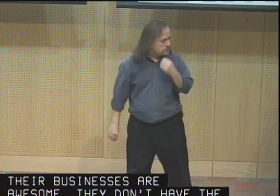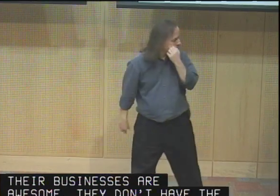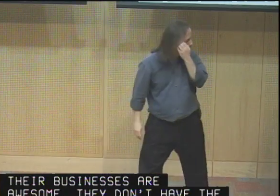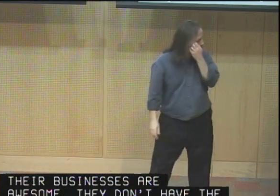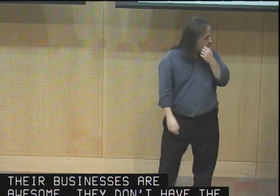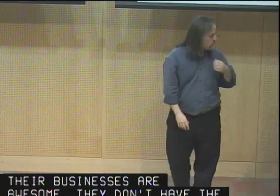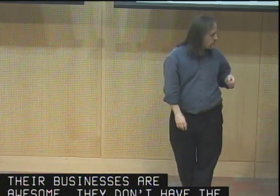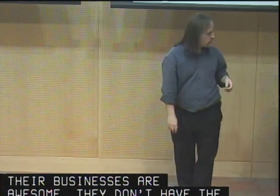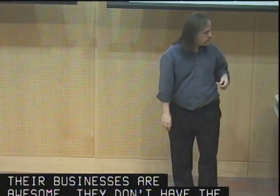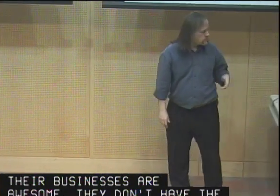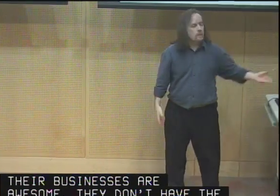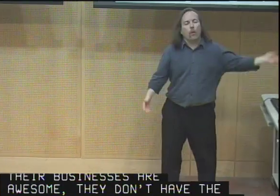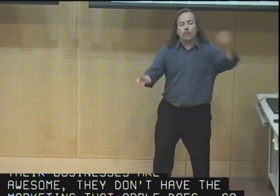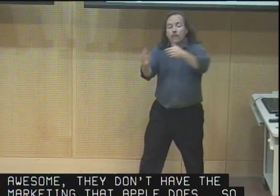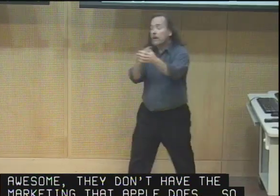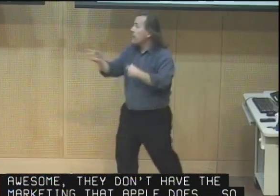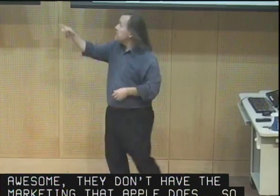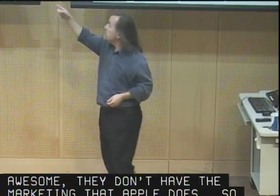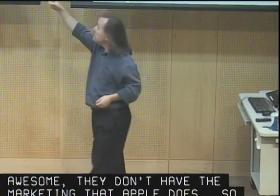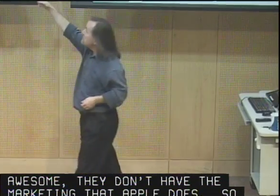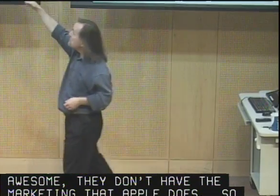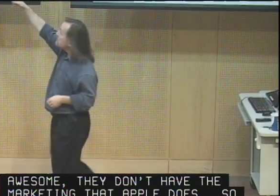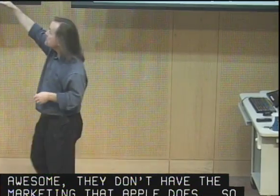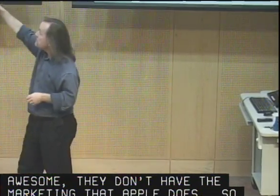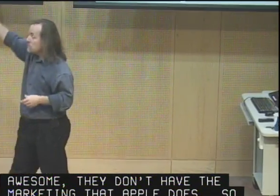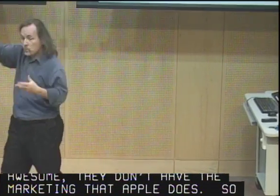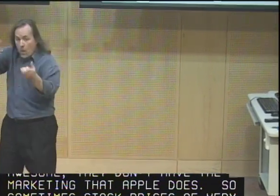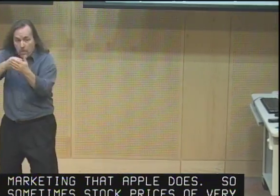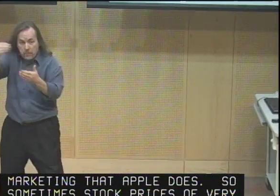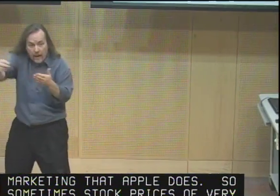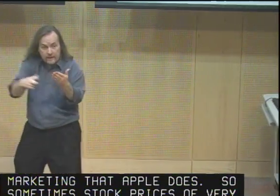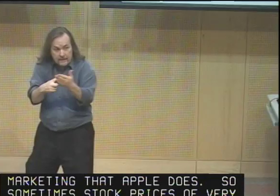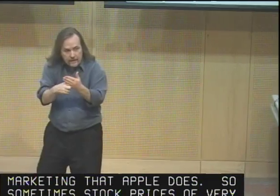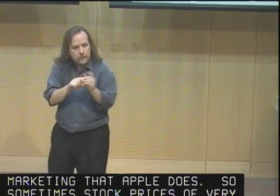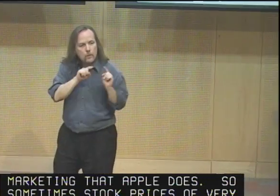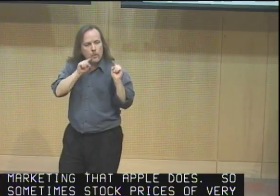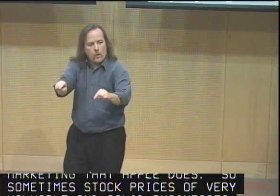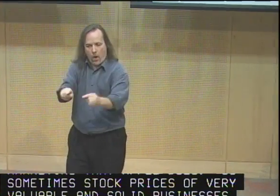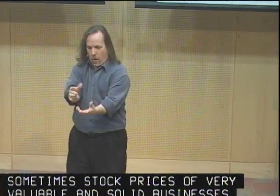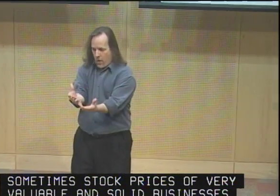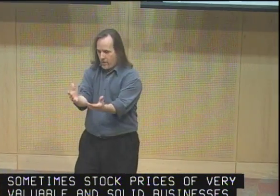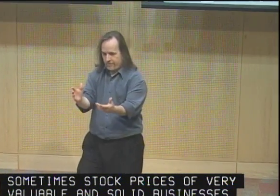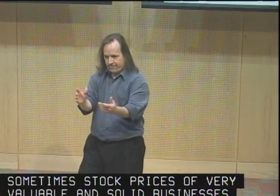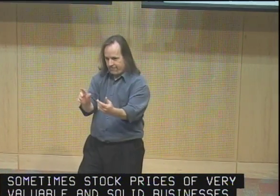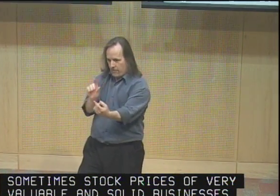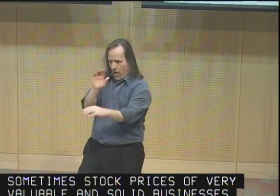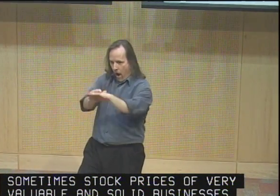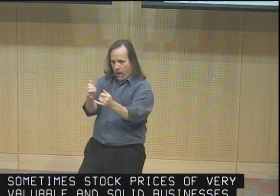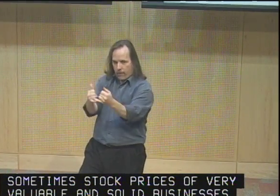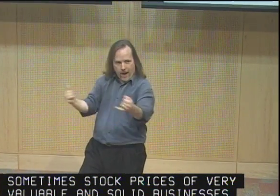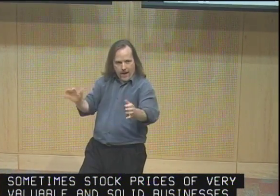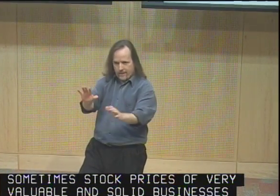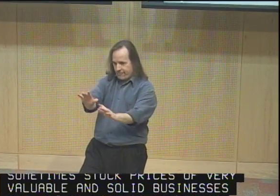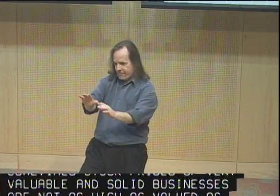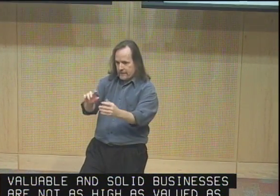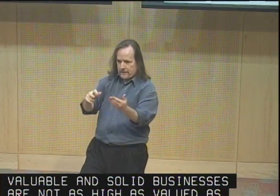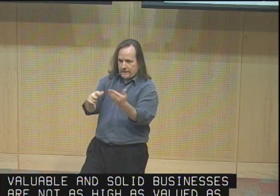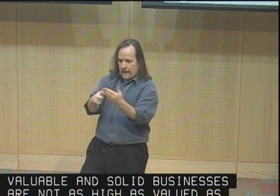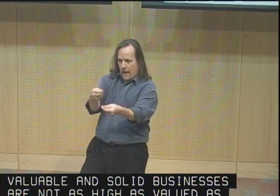as would be valued if valued by a neutral party. Oh, getting back to sports tickets. So suppose you want to purchase